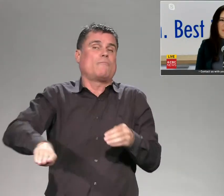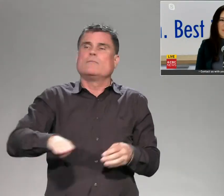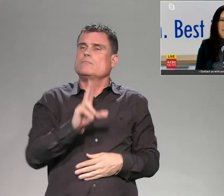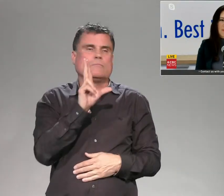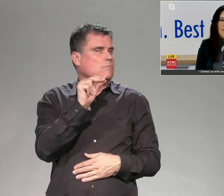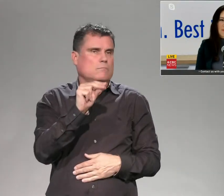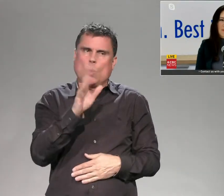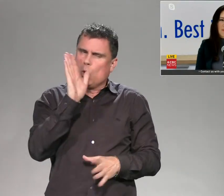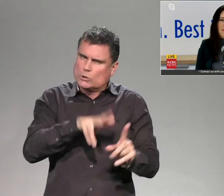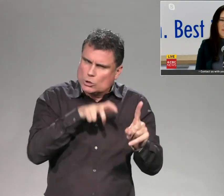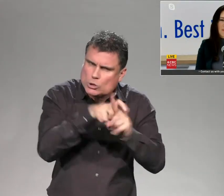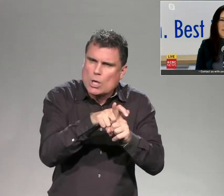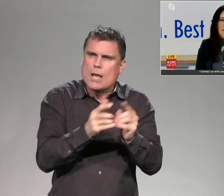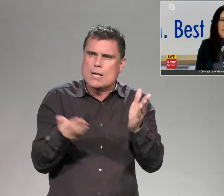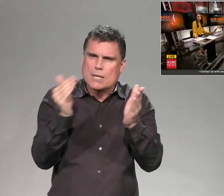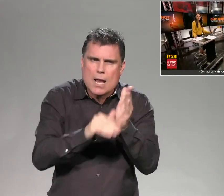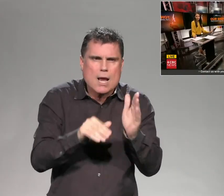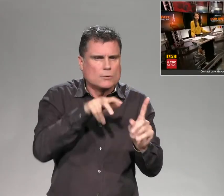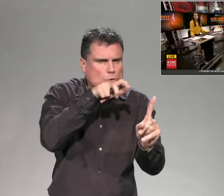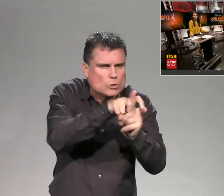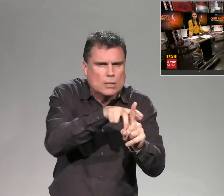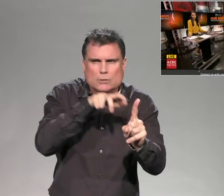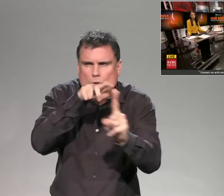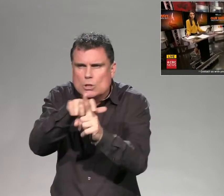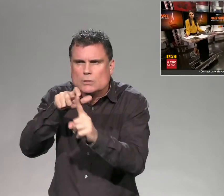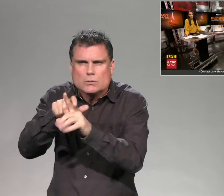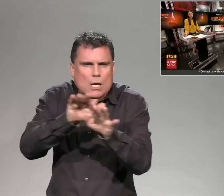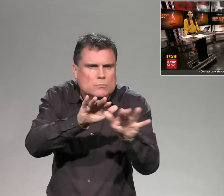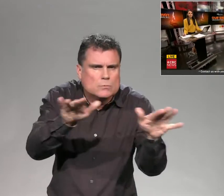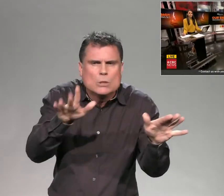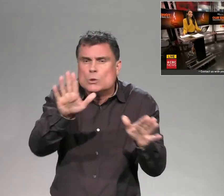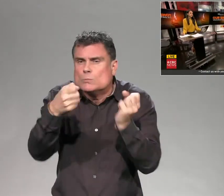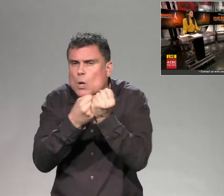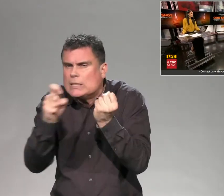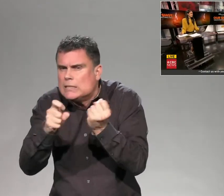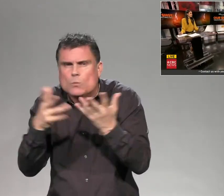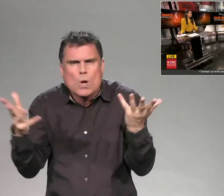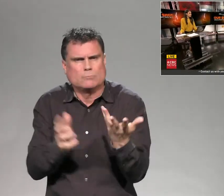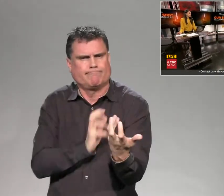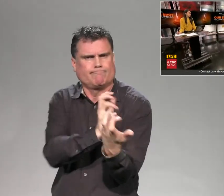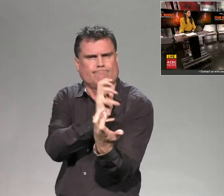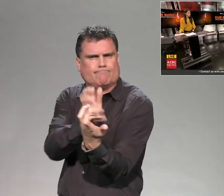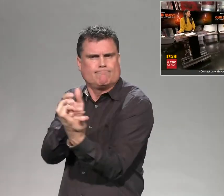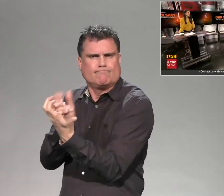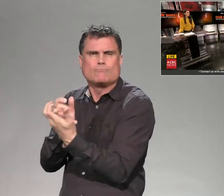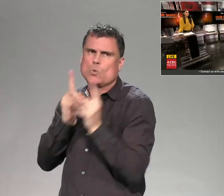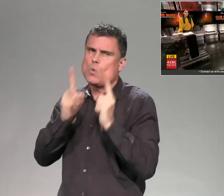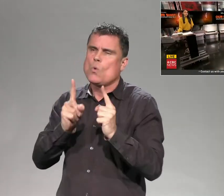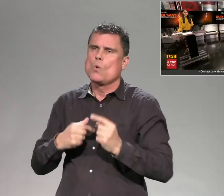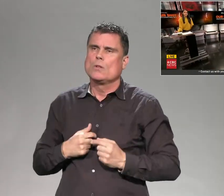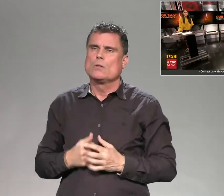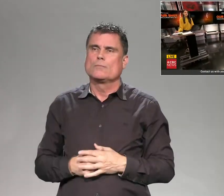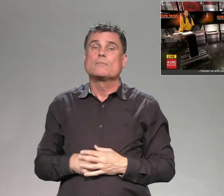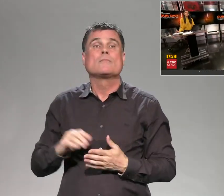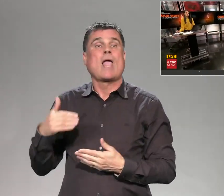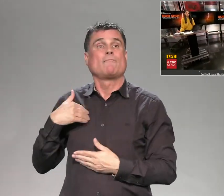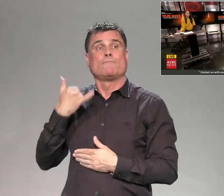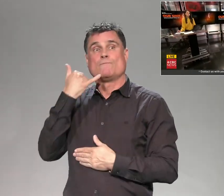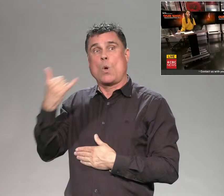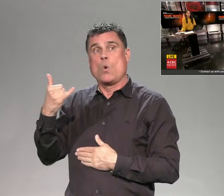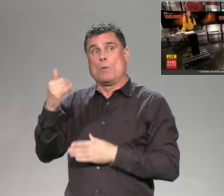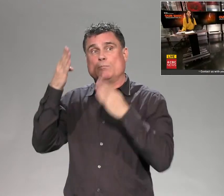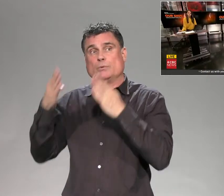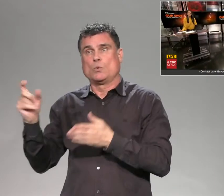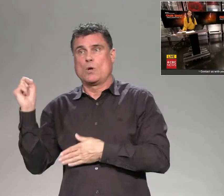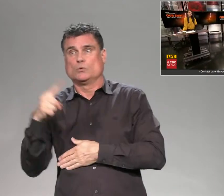people. Thank you, Dr. Lee. Let's go back to the phones, and we have a question from Ursa in Victoria, and Ursa would like to direct that